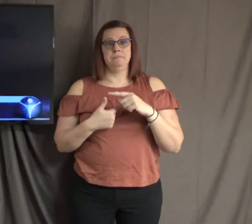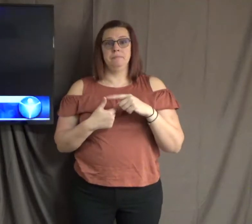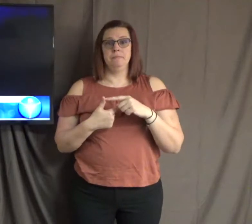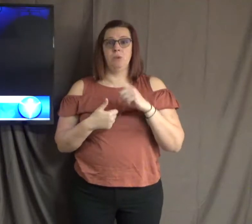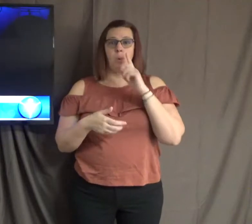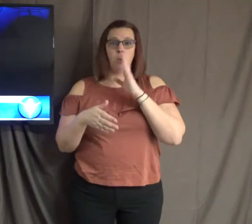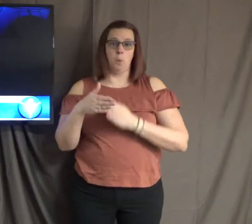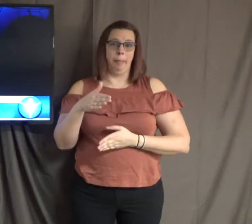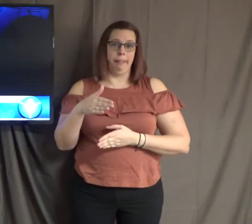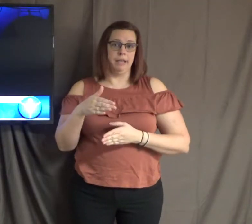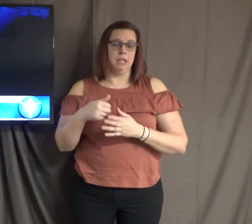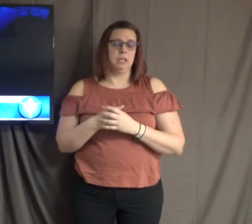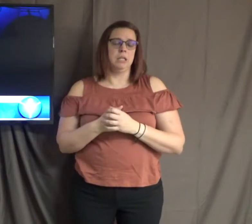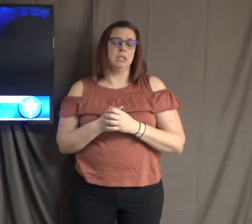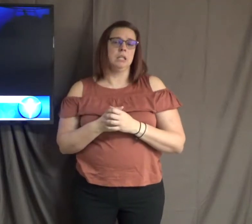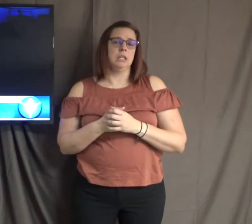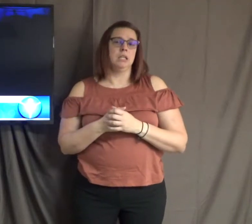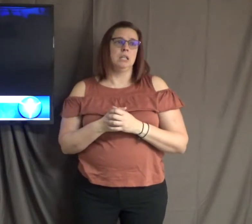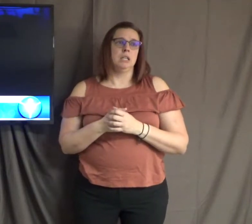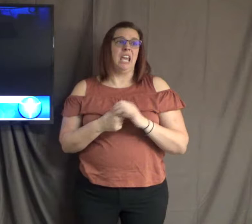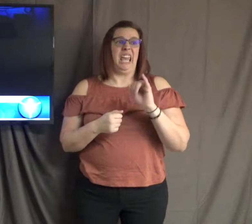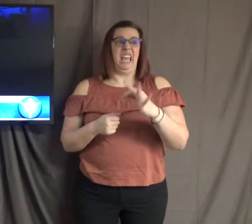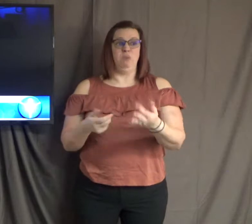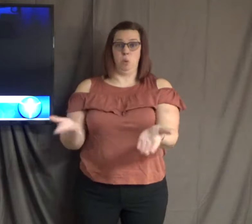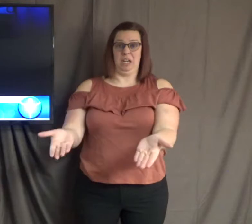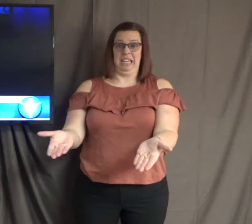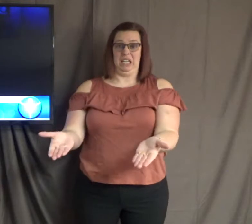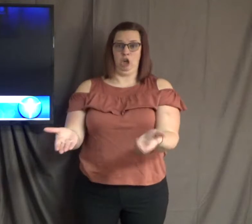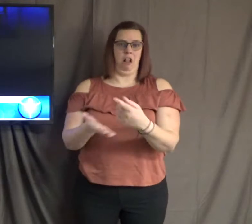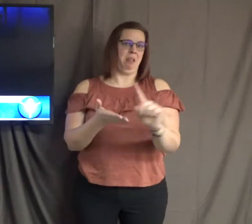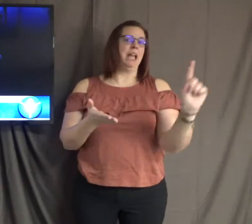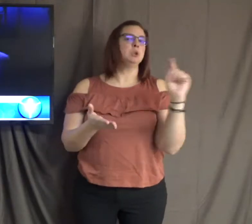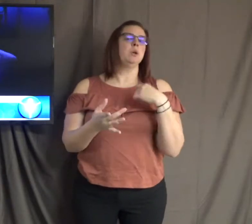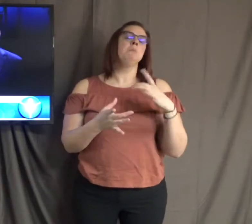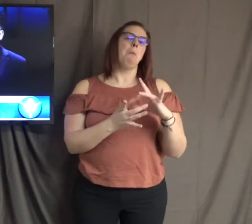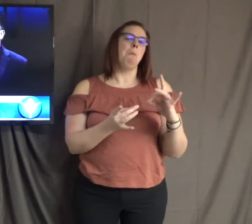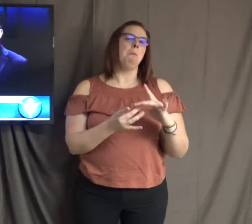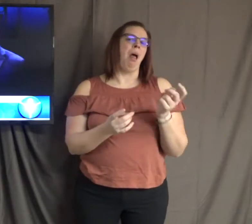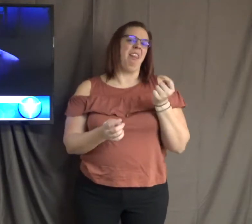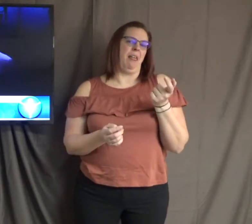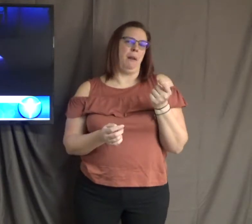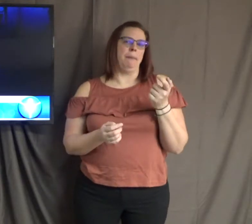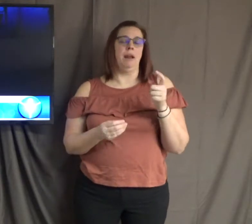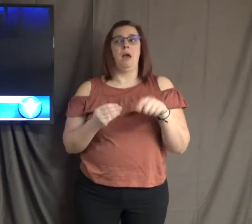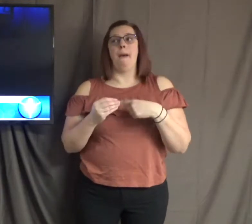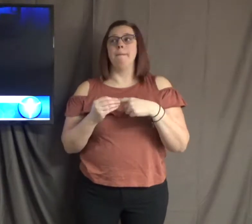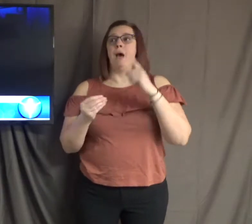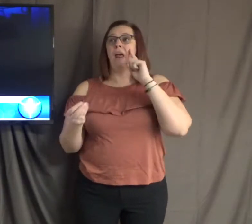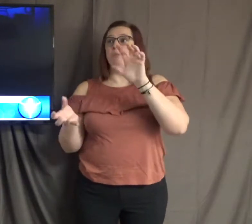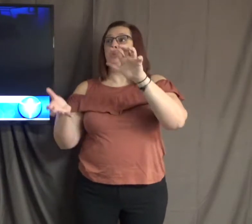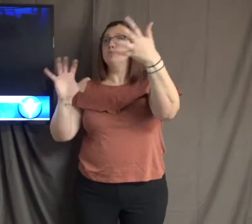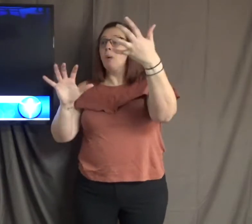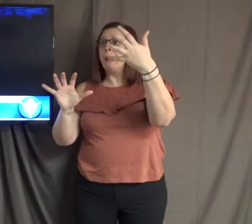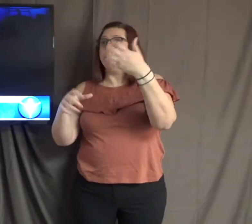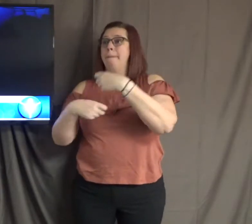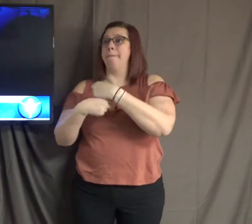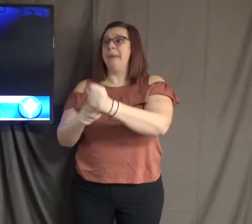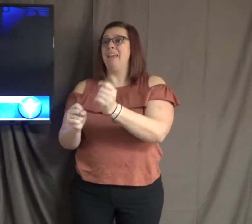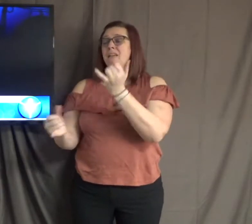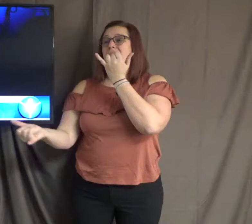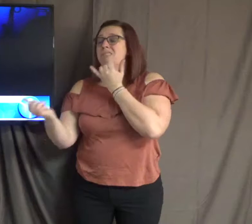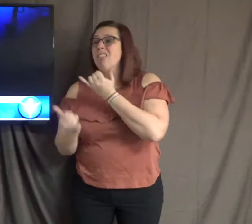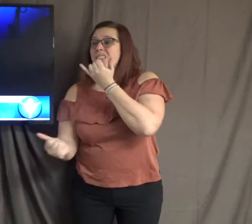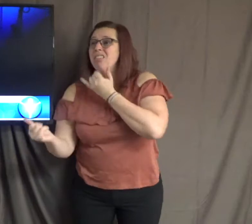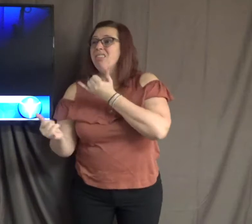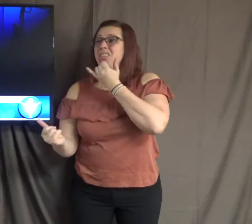humility. If you were here last week, I shared a little bit about that, how screwing up and making mistakes has given me that quality